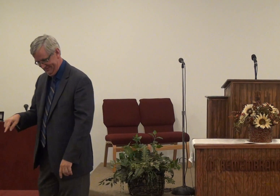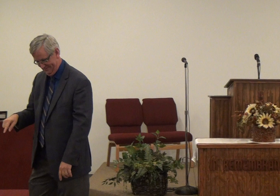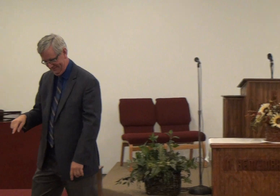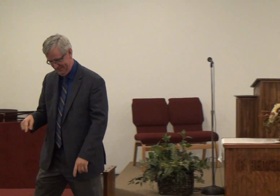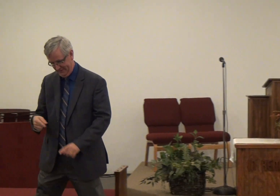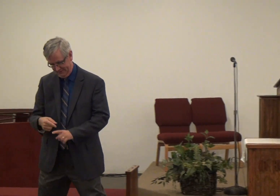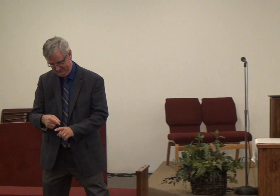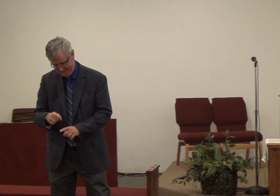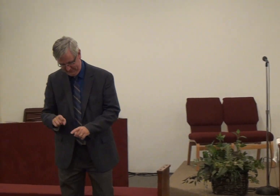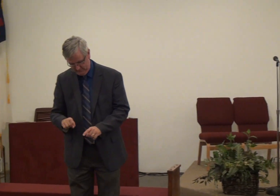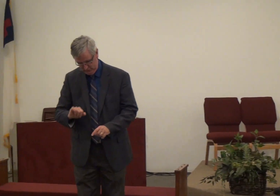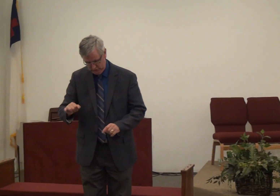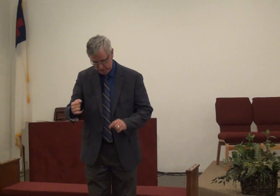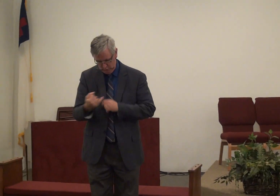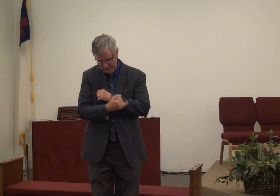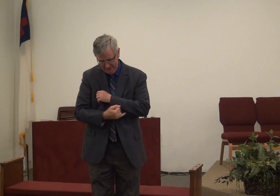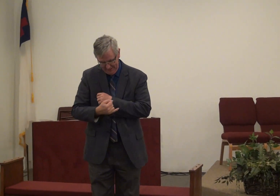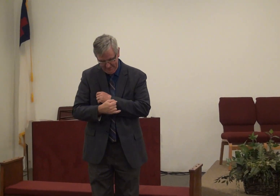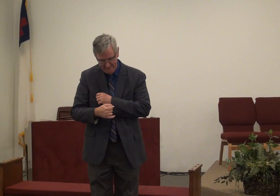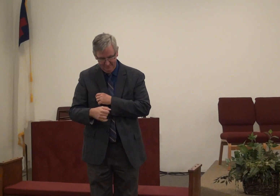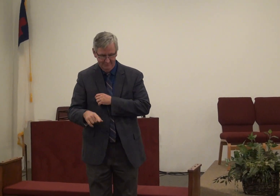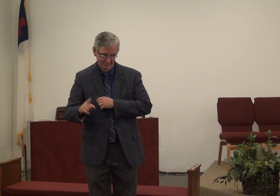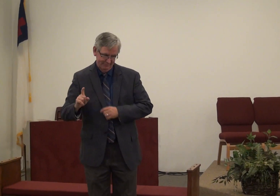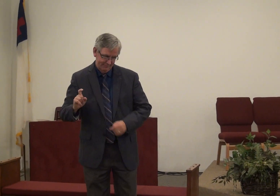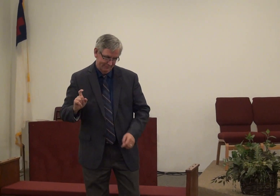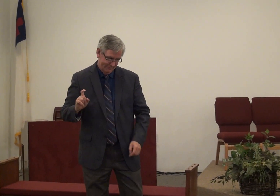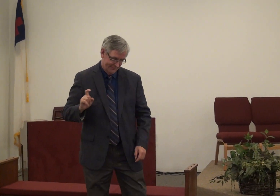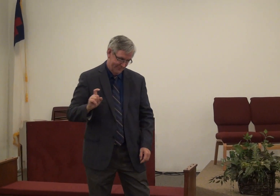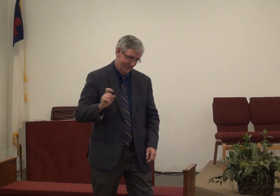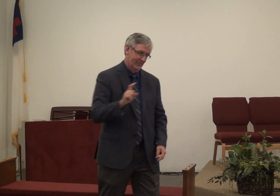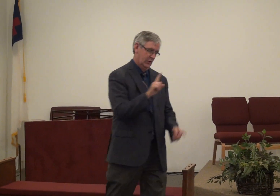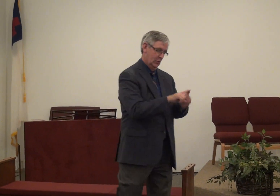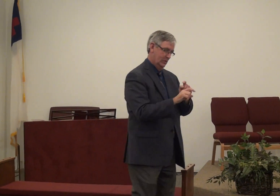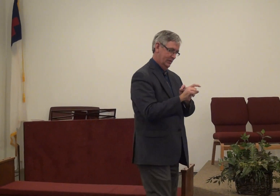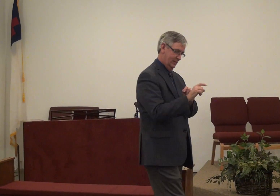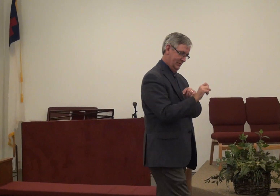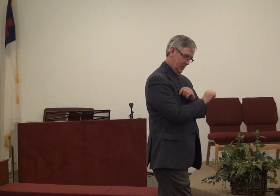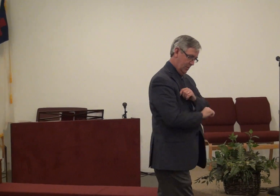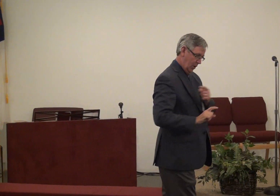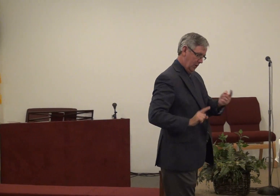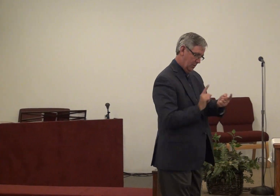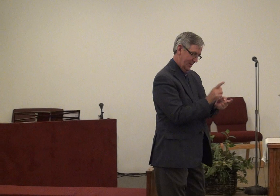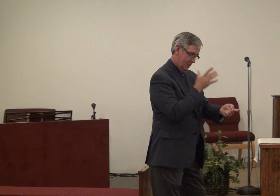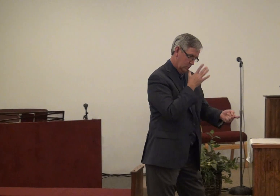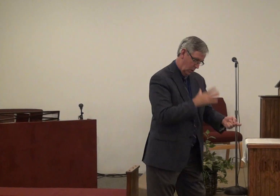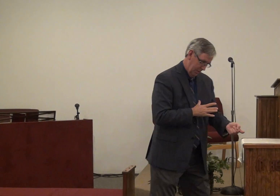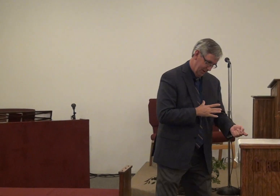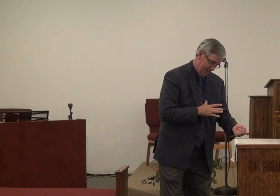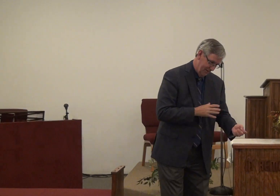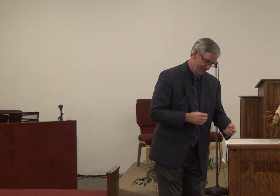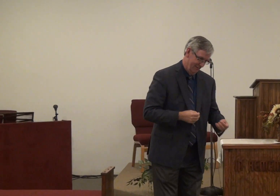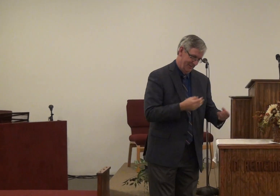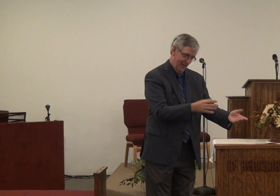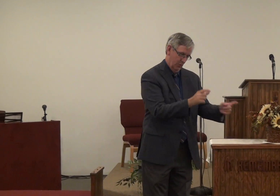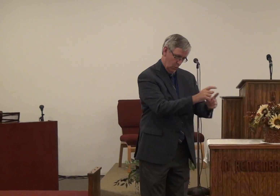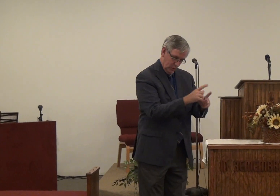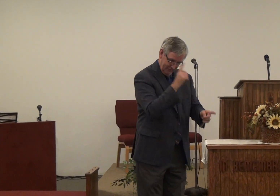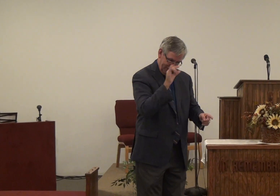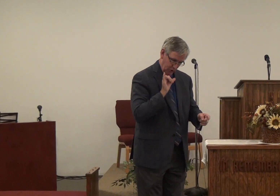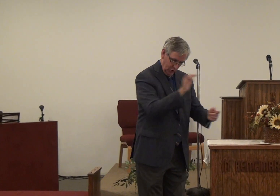like Jesus Christ. He came from Judah and went to Samaria to meet this woman and